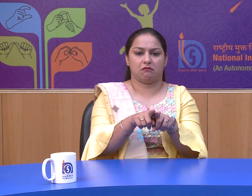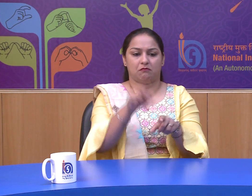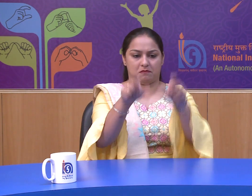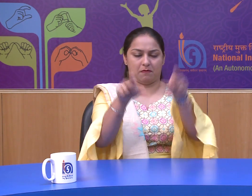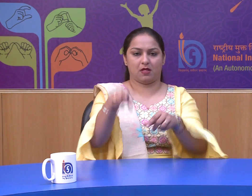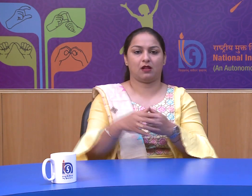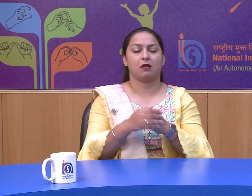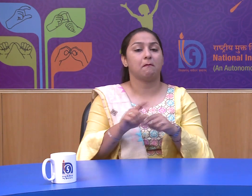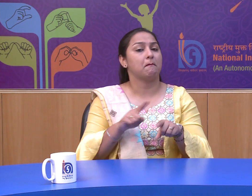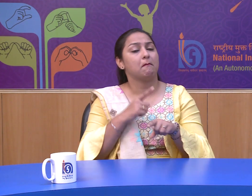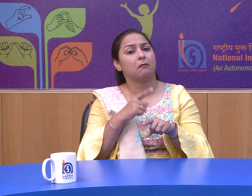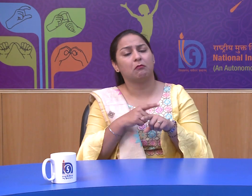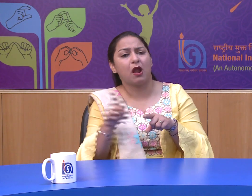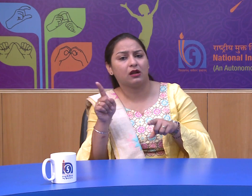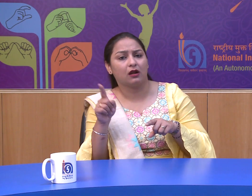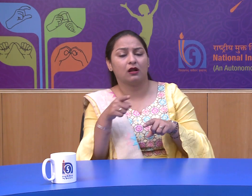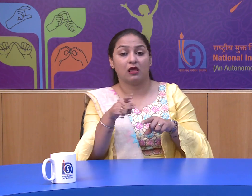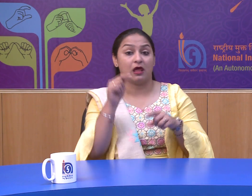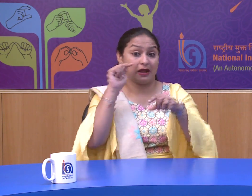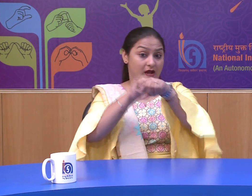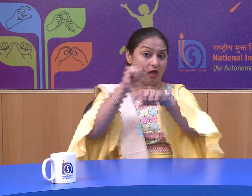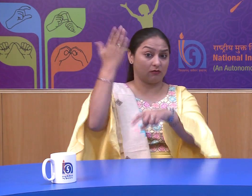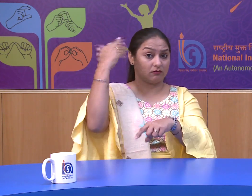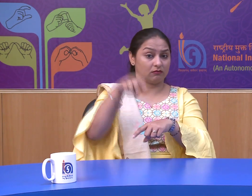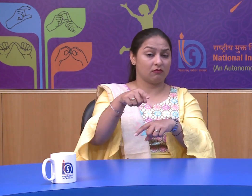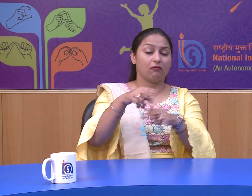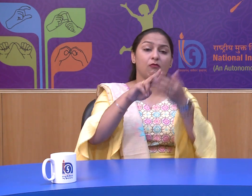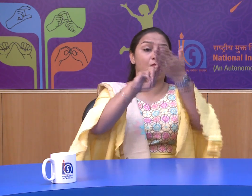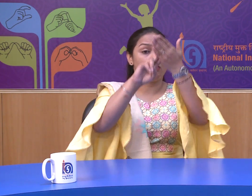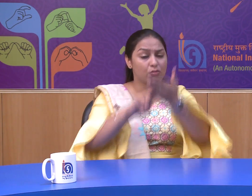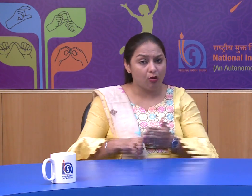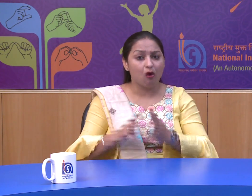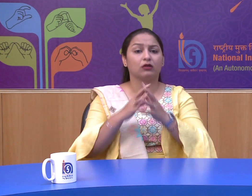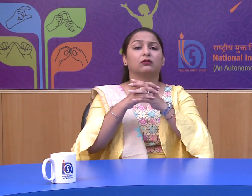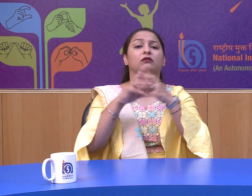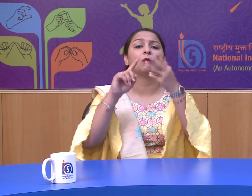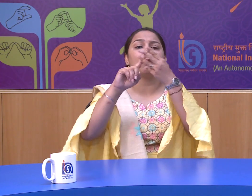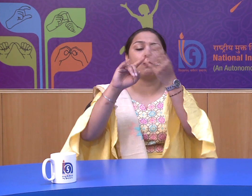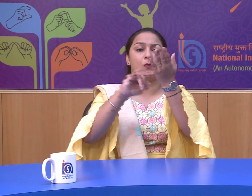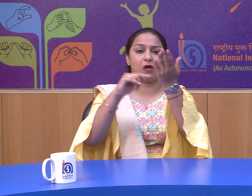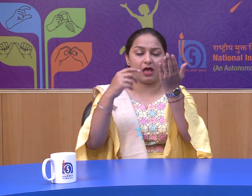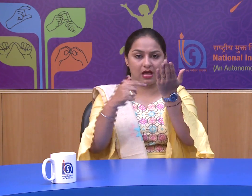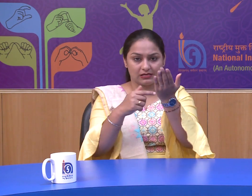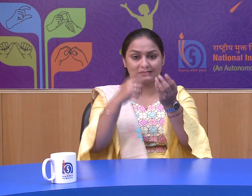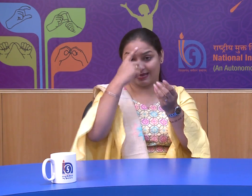But at that time in northwest India, there was